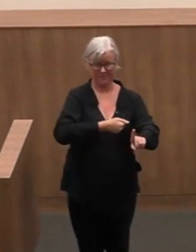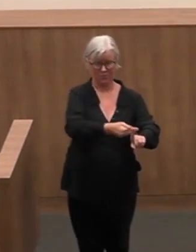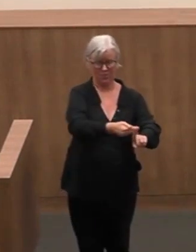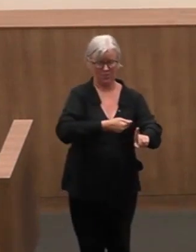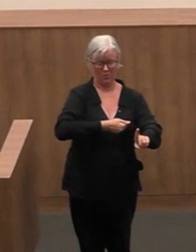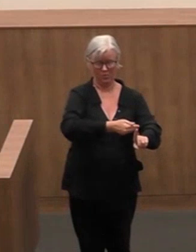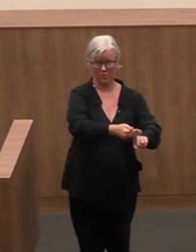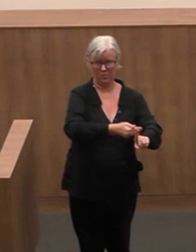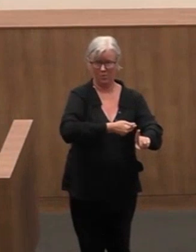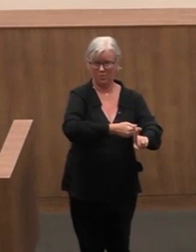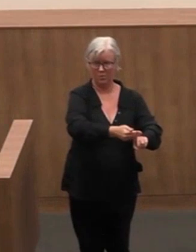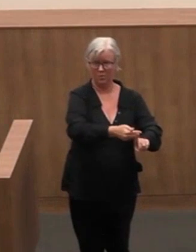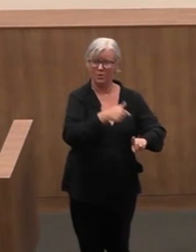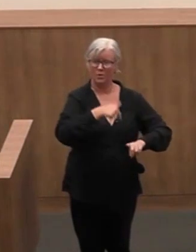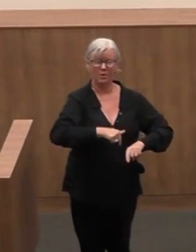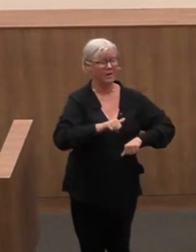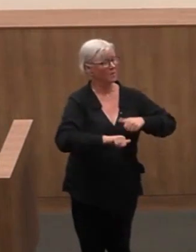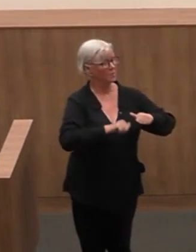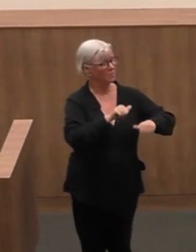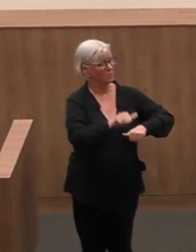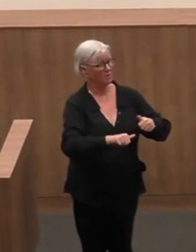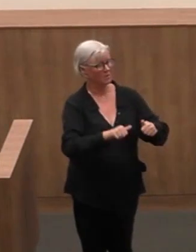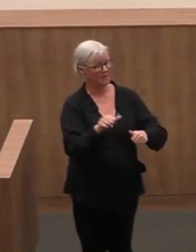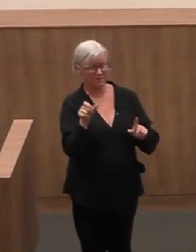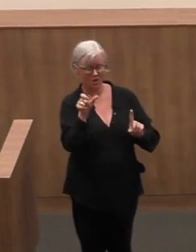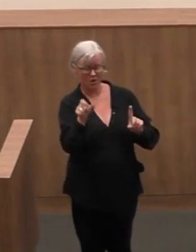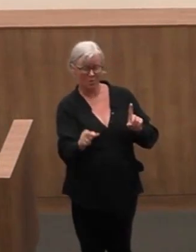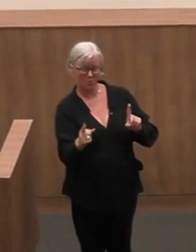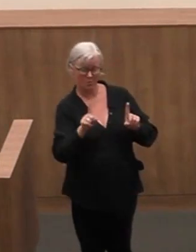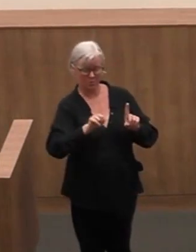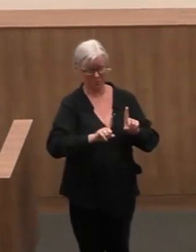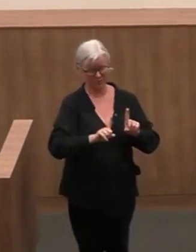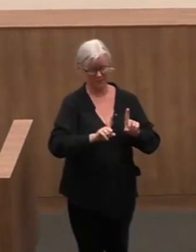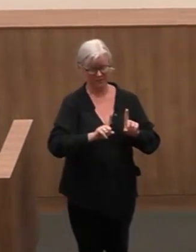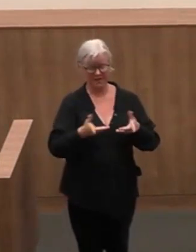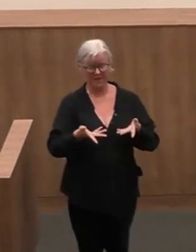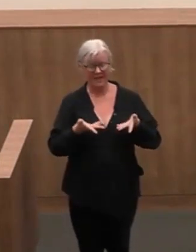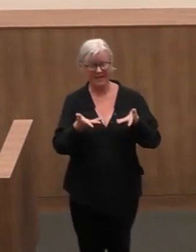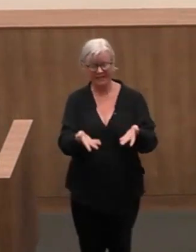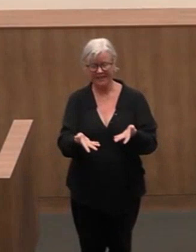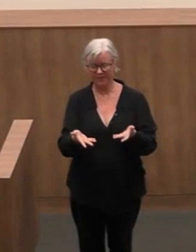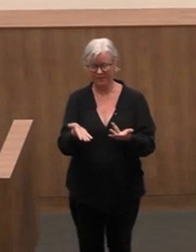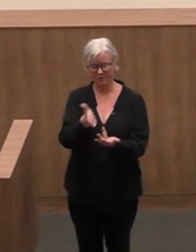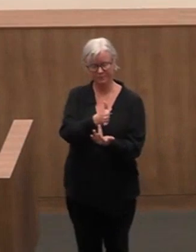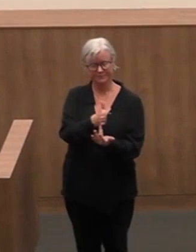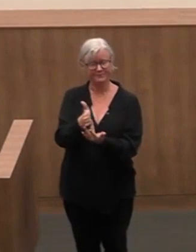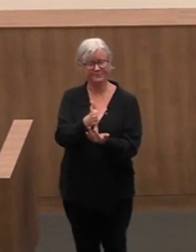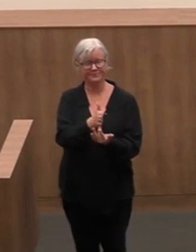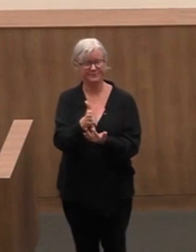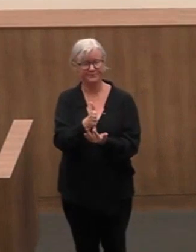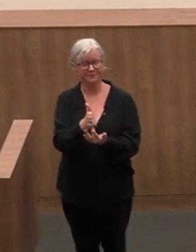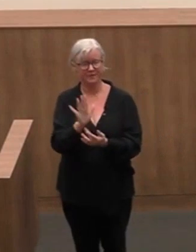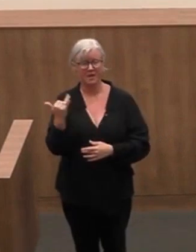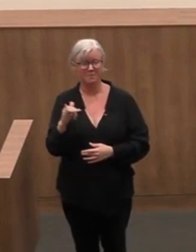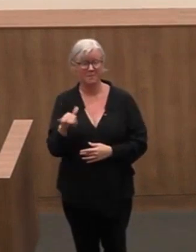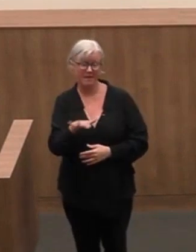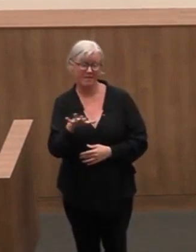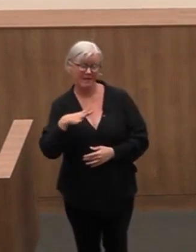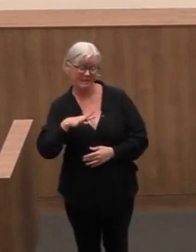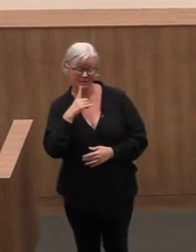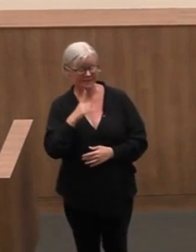would see that the decision supporter brings some neutrality to it. They may have to acknowledge that they have